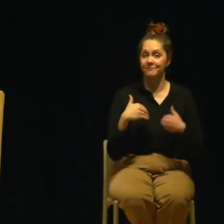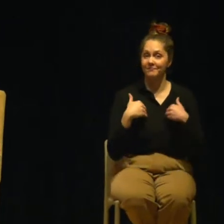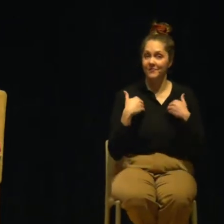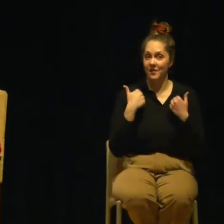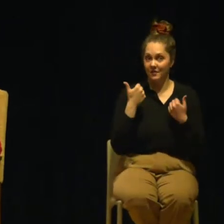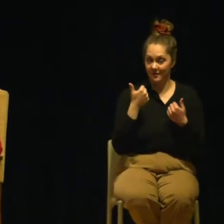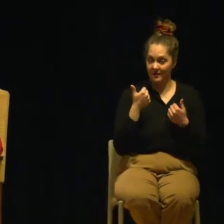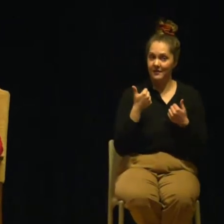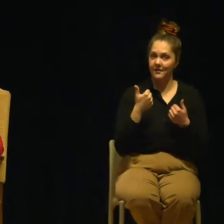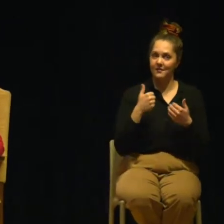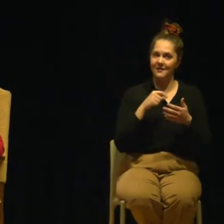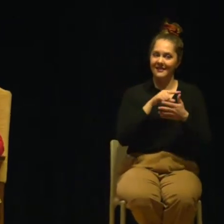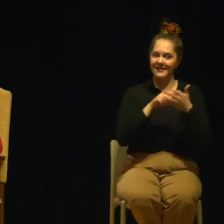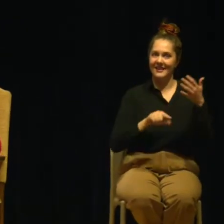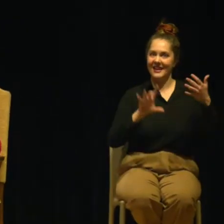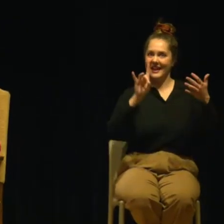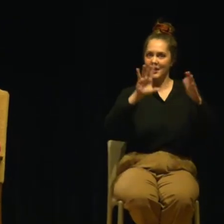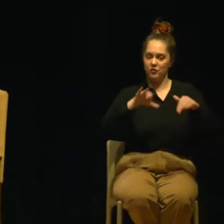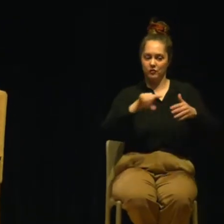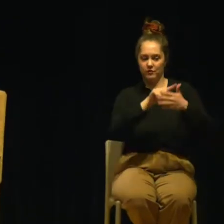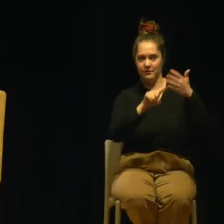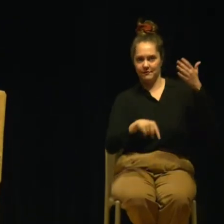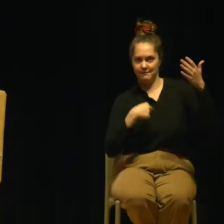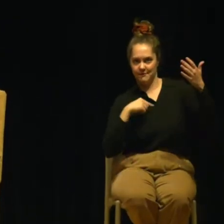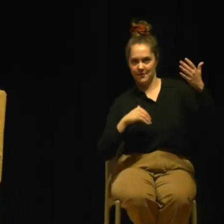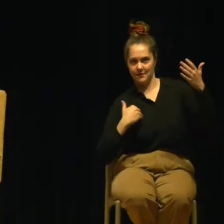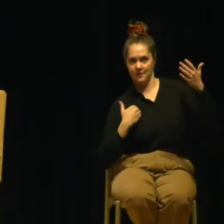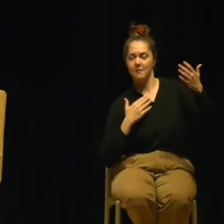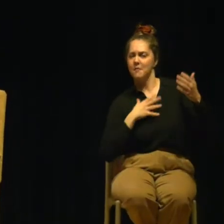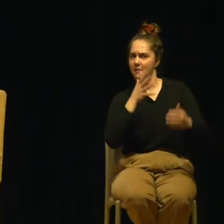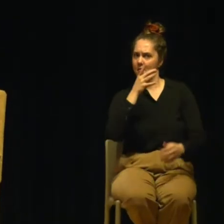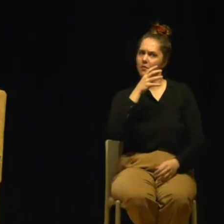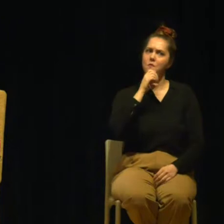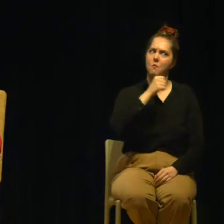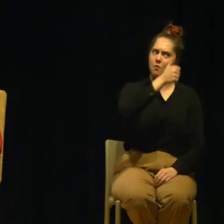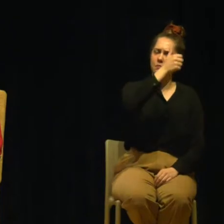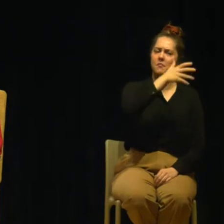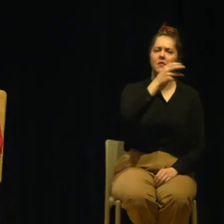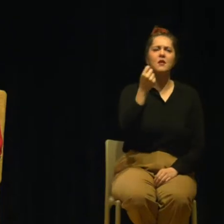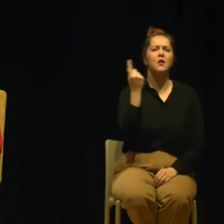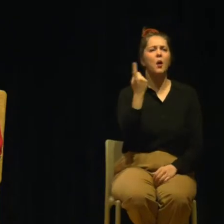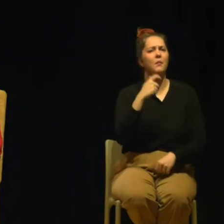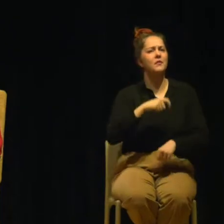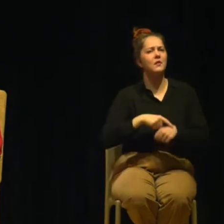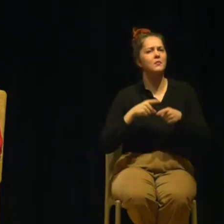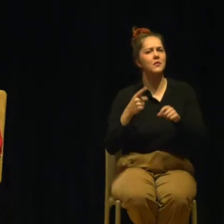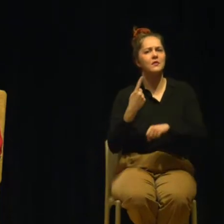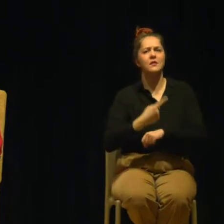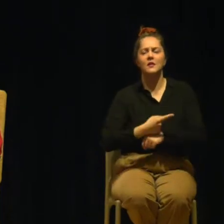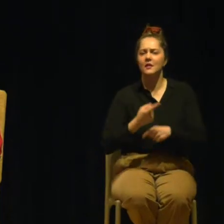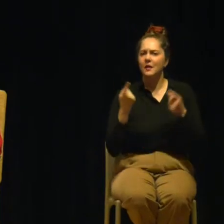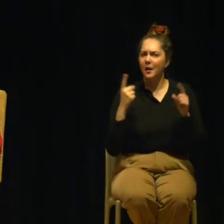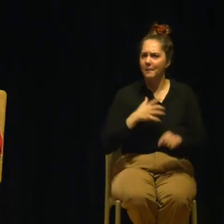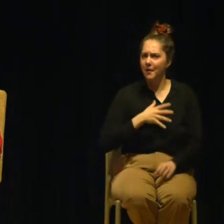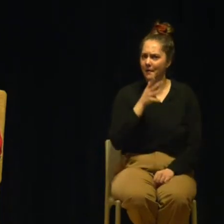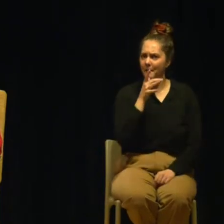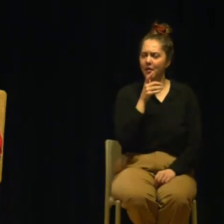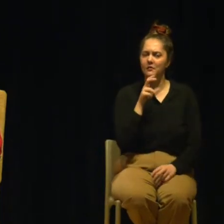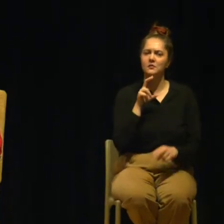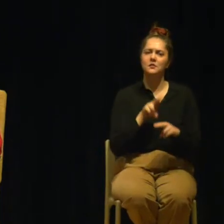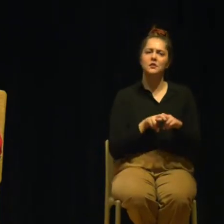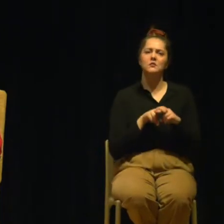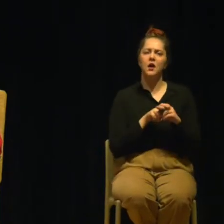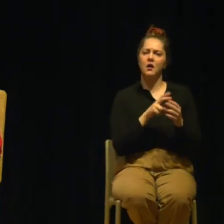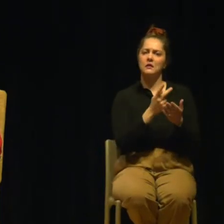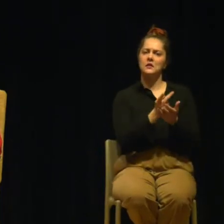of 8 children. My mother was much older. And there was always this time in the day when my mother would sit around, they'd be in